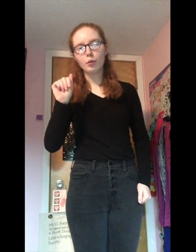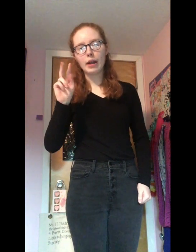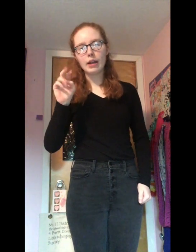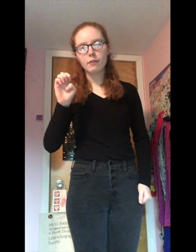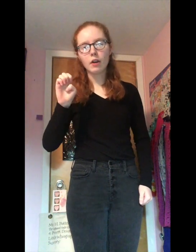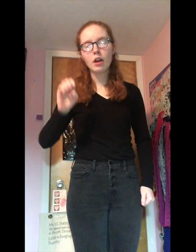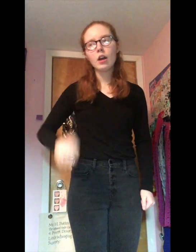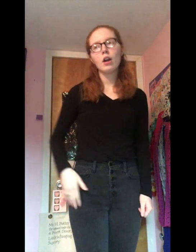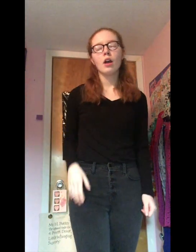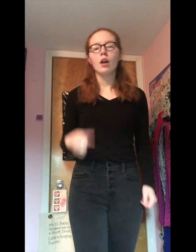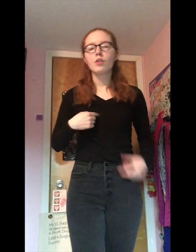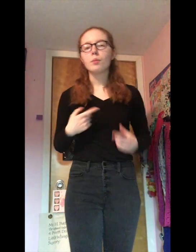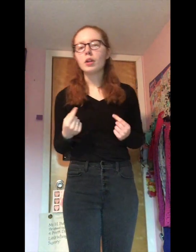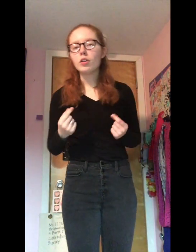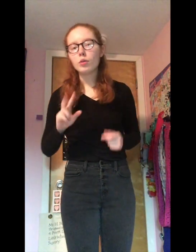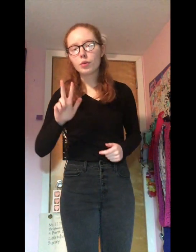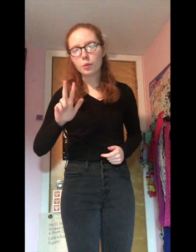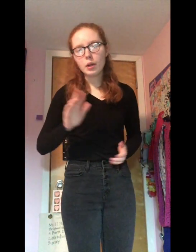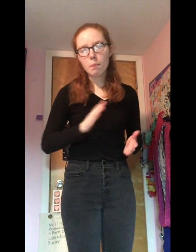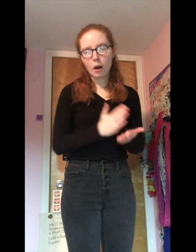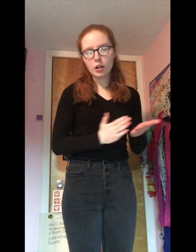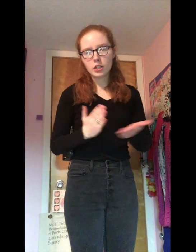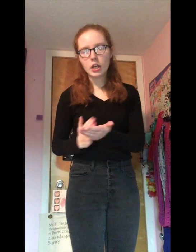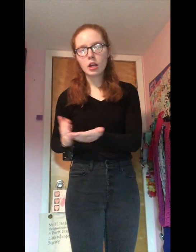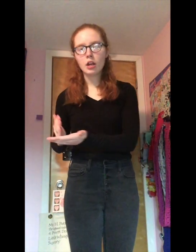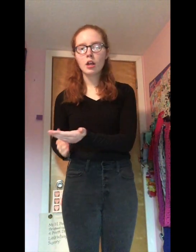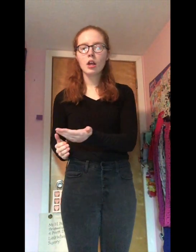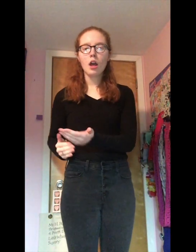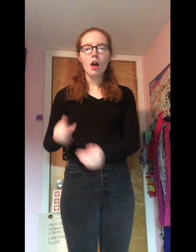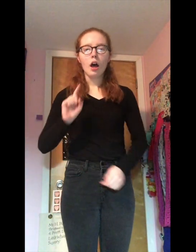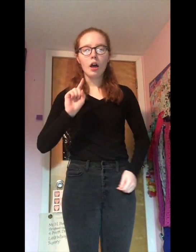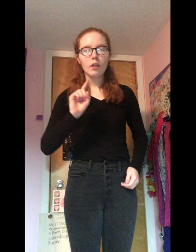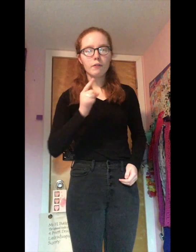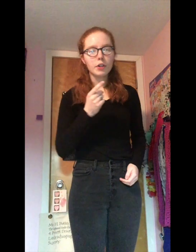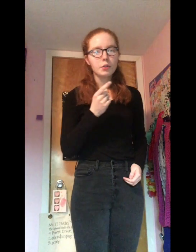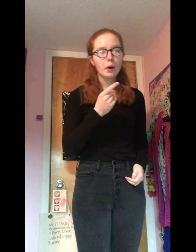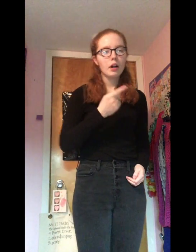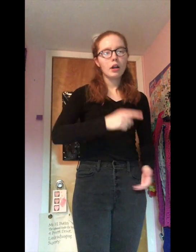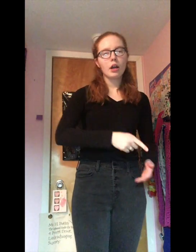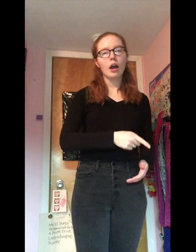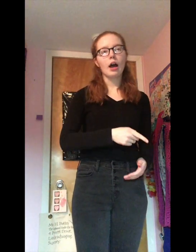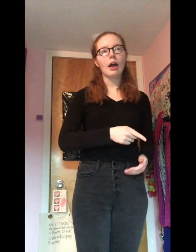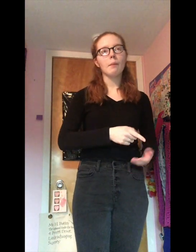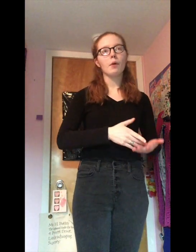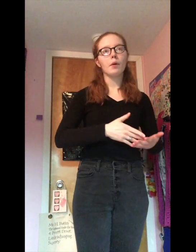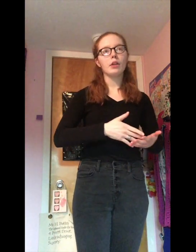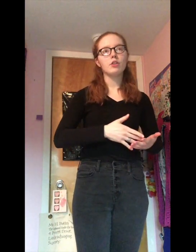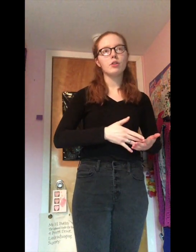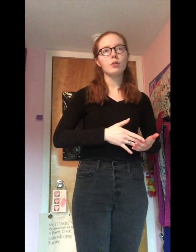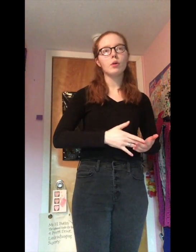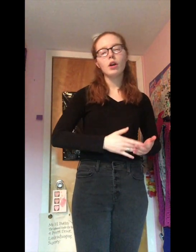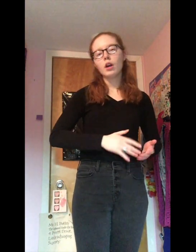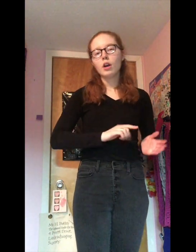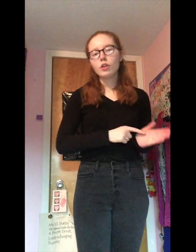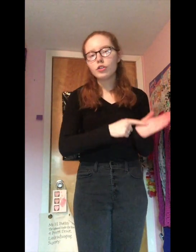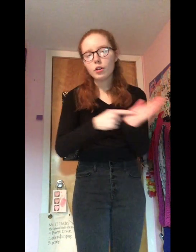Grave. I'm going to do 3 parts. The first part, I am going to show you